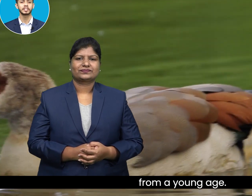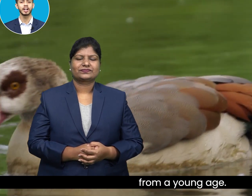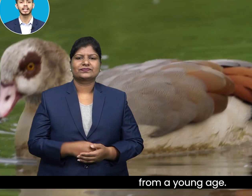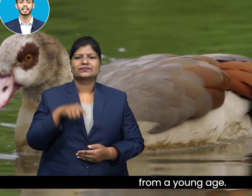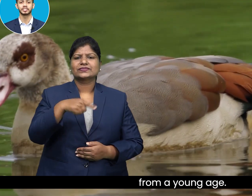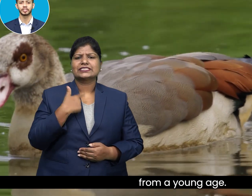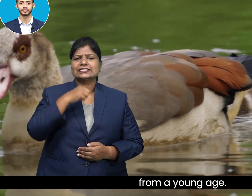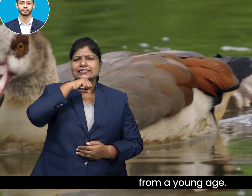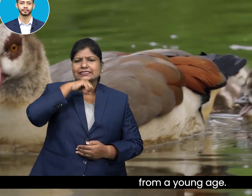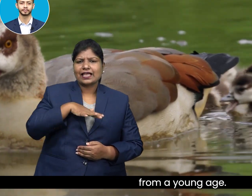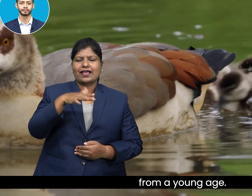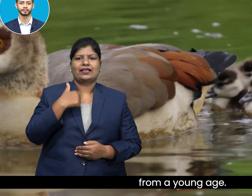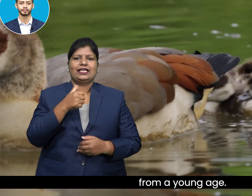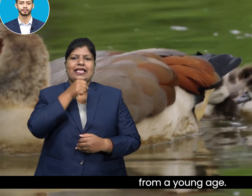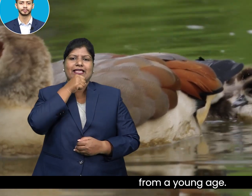From a young age,